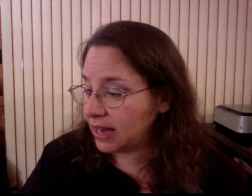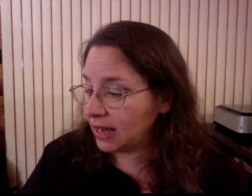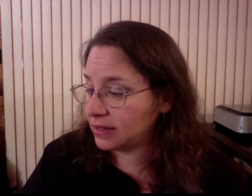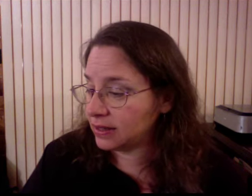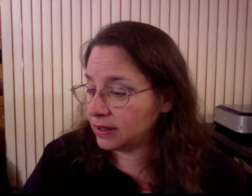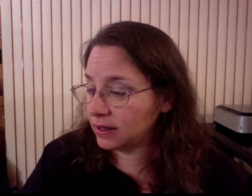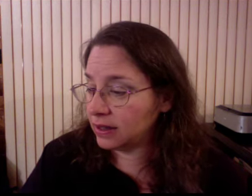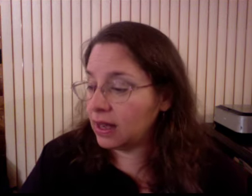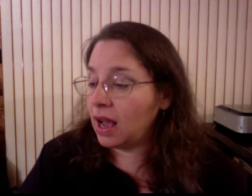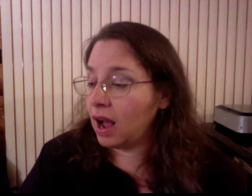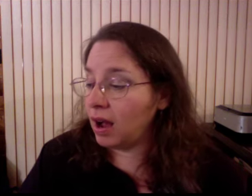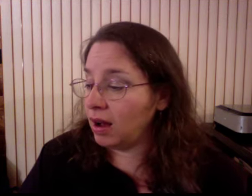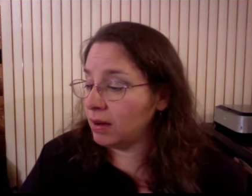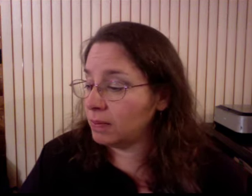days,